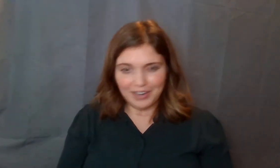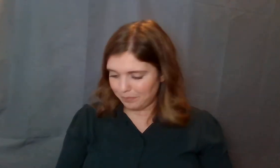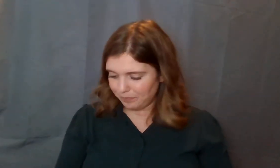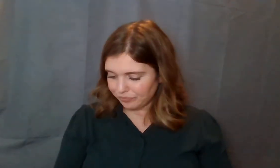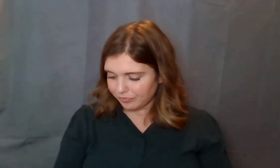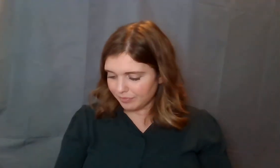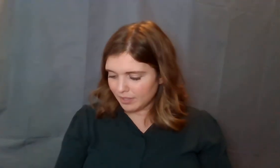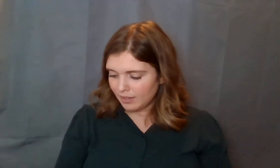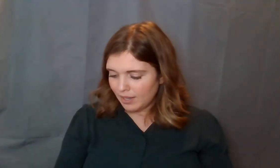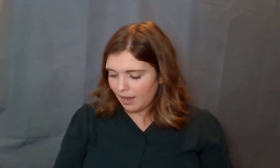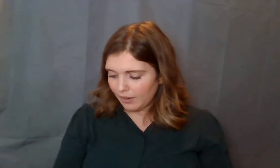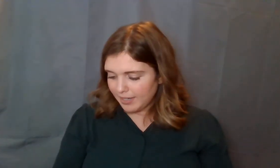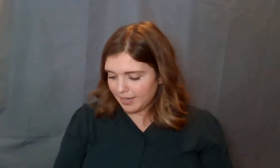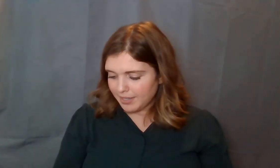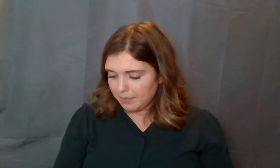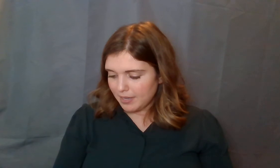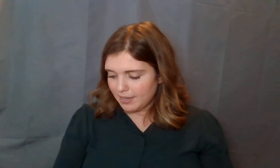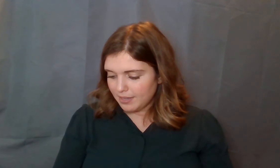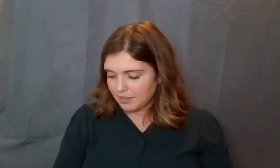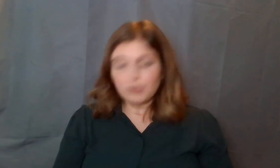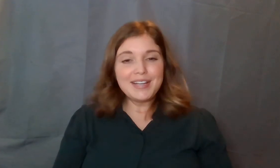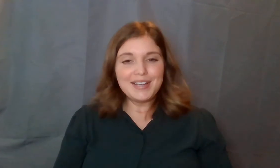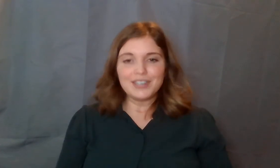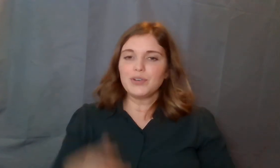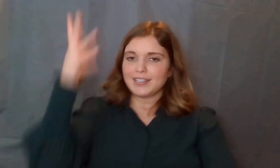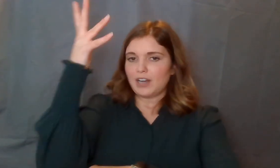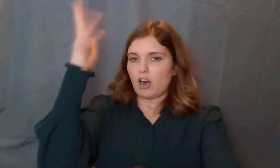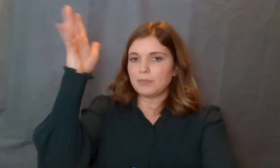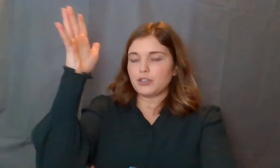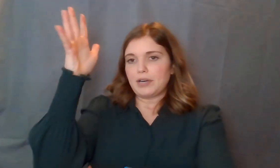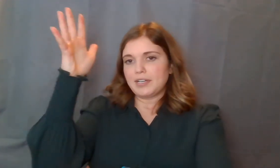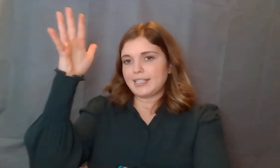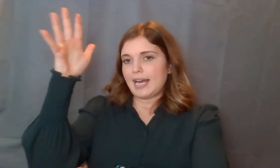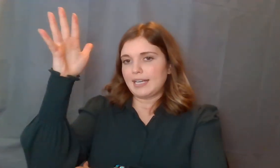now. All right, next up is tree. Tree is an arbitrary sign.